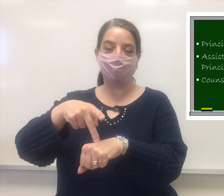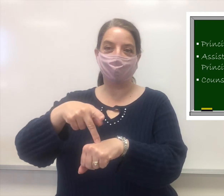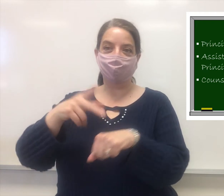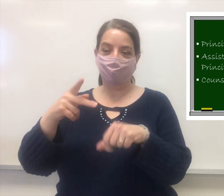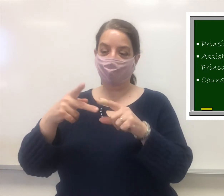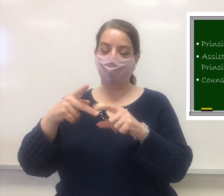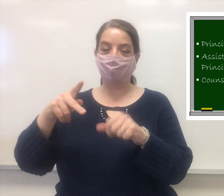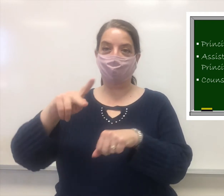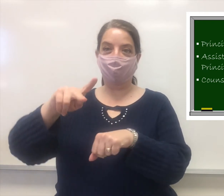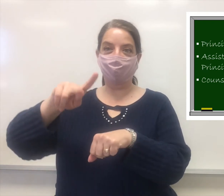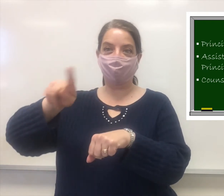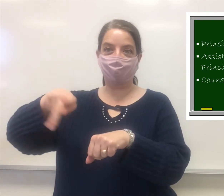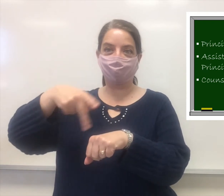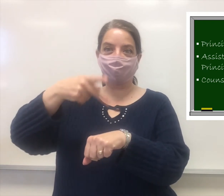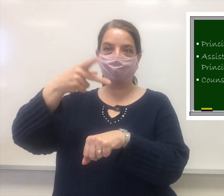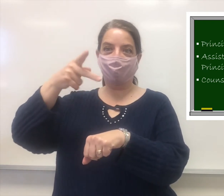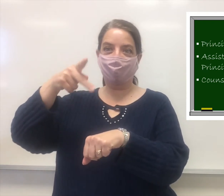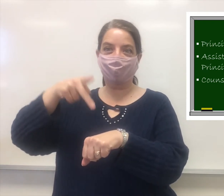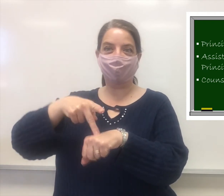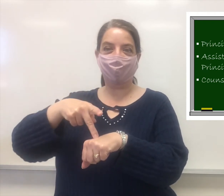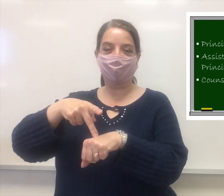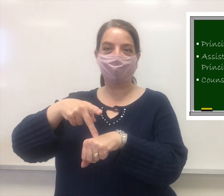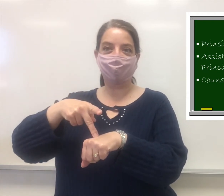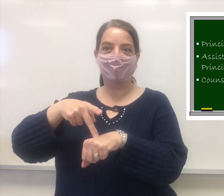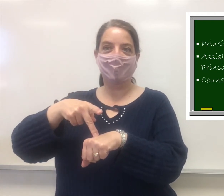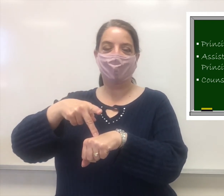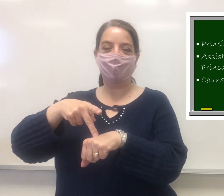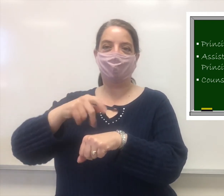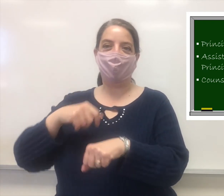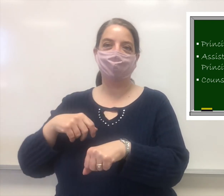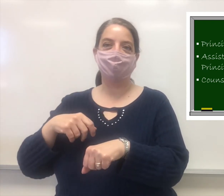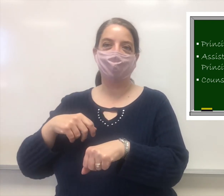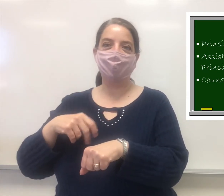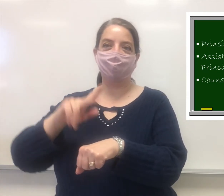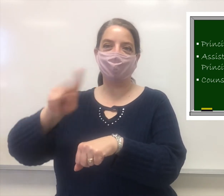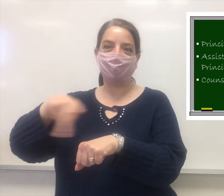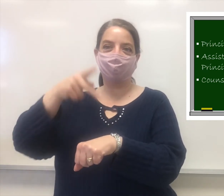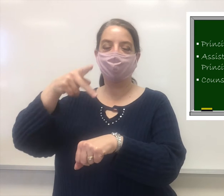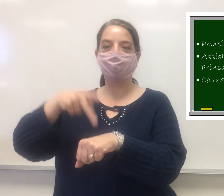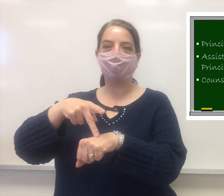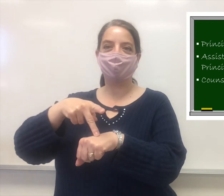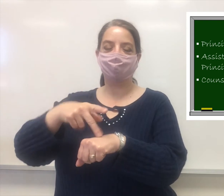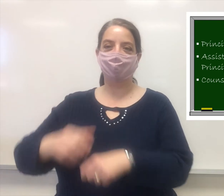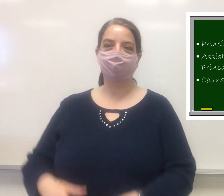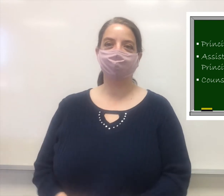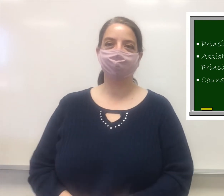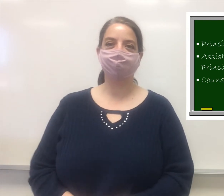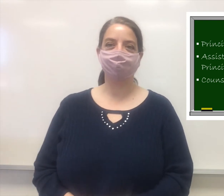Principal. It's a P that circles around and then lands on the back of your weak fist. Principal.